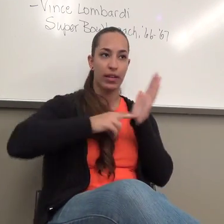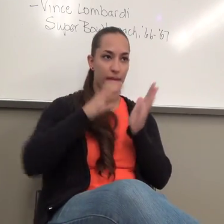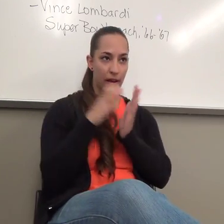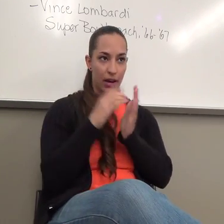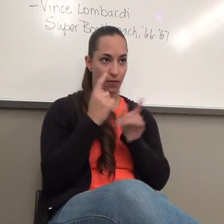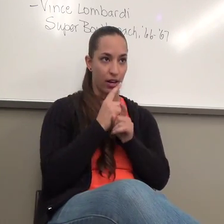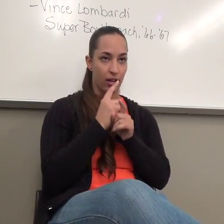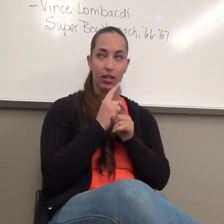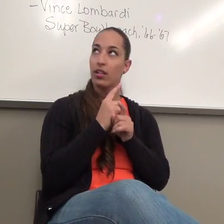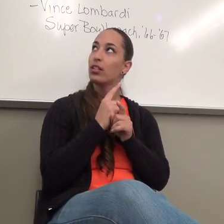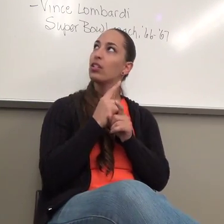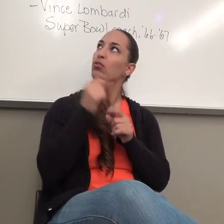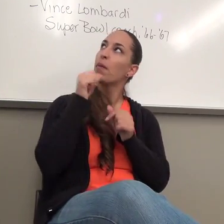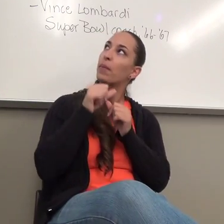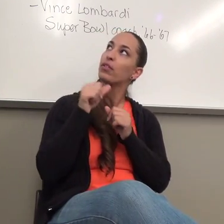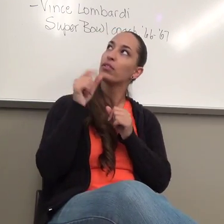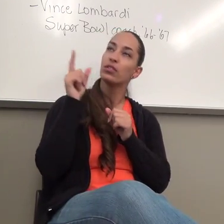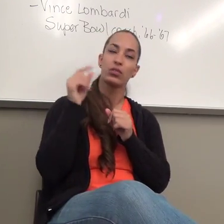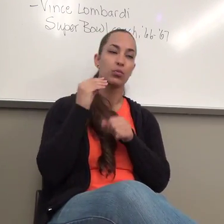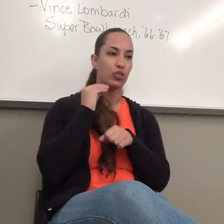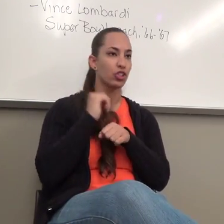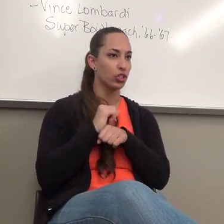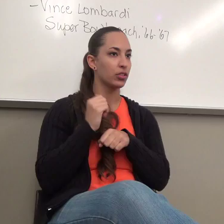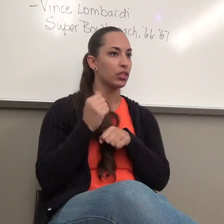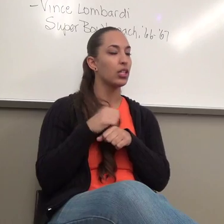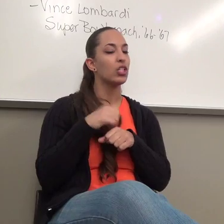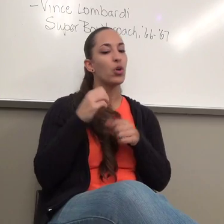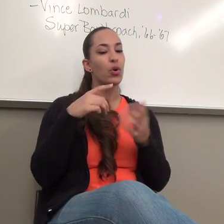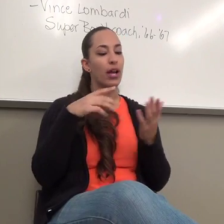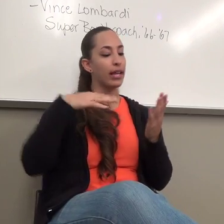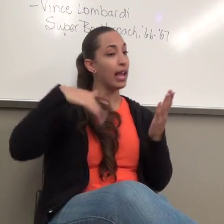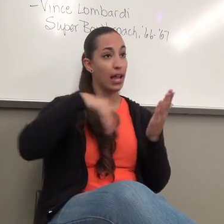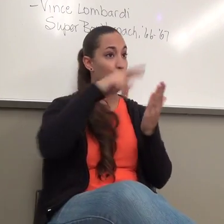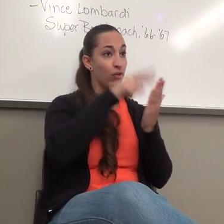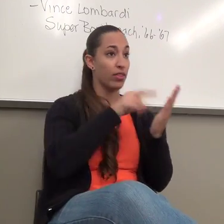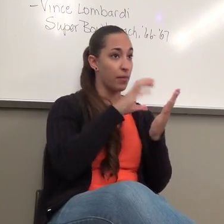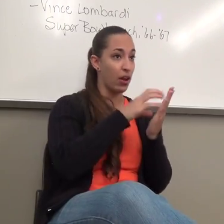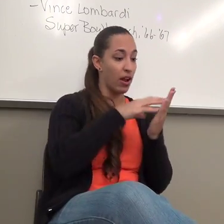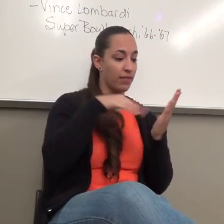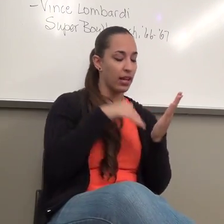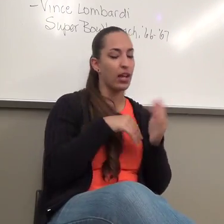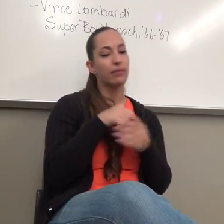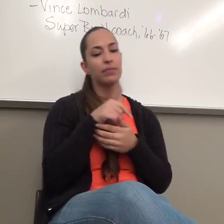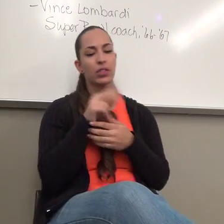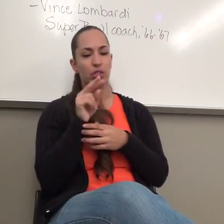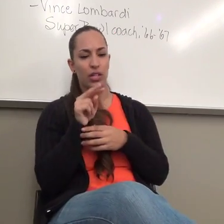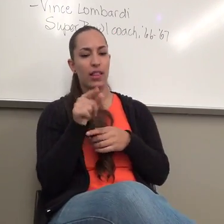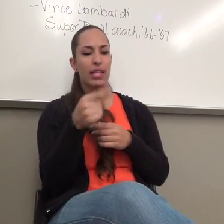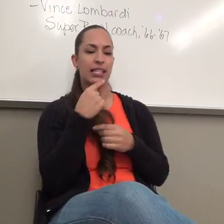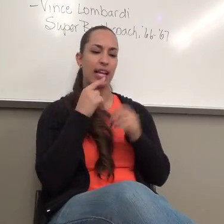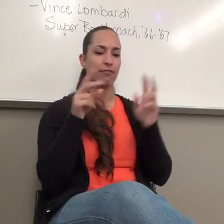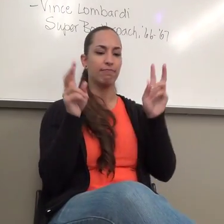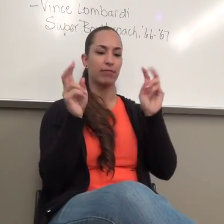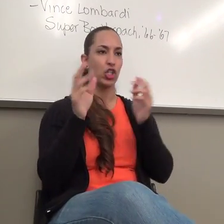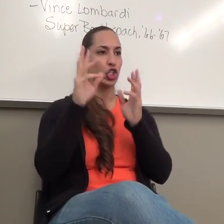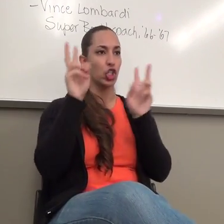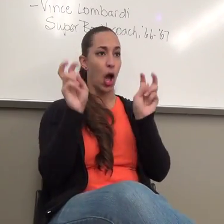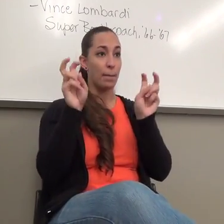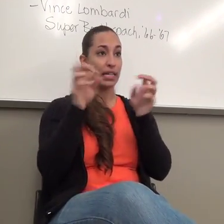this homework. You hadn't read the paragraph yet, and they stated here, here's the topic sentence of a narrative